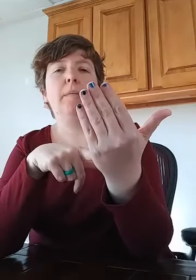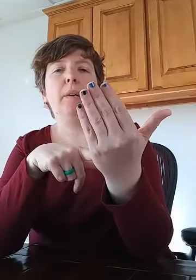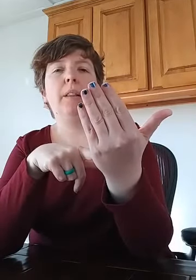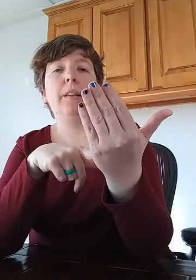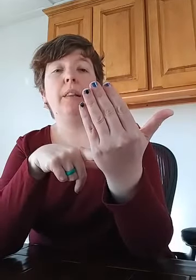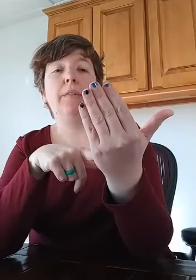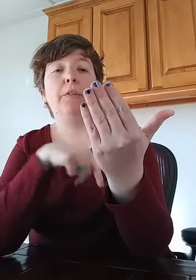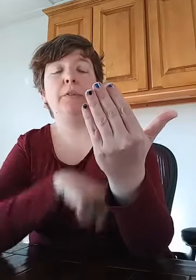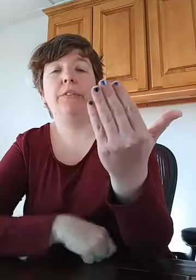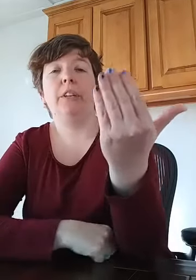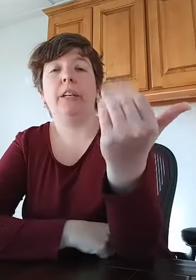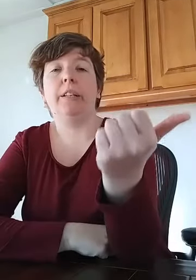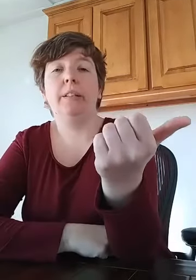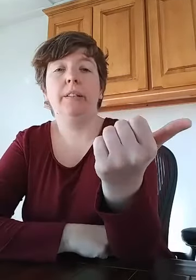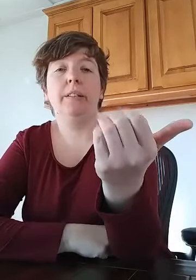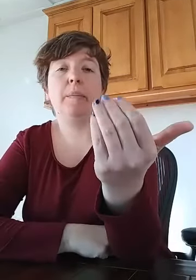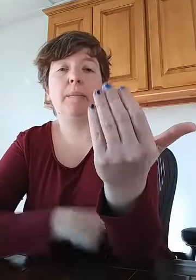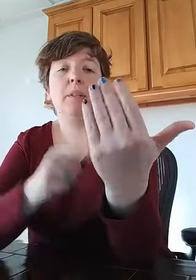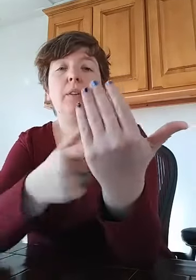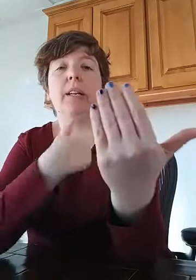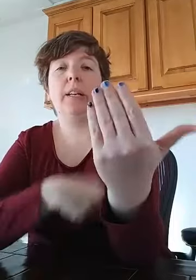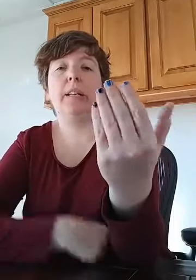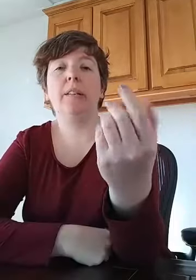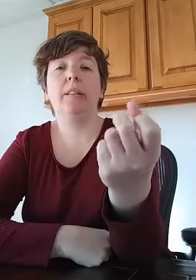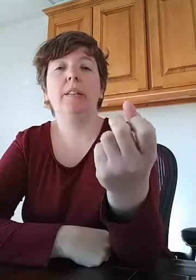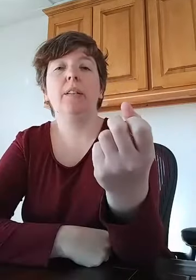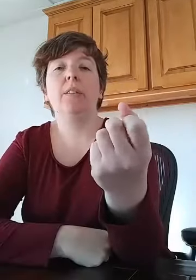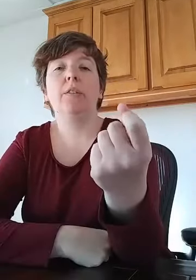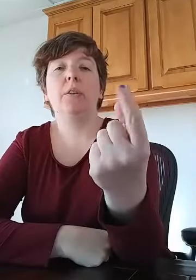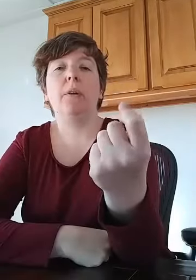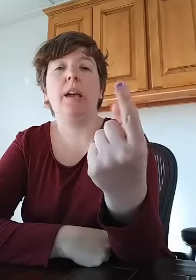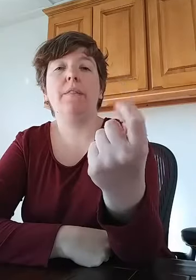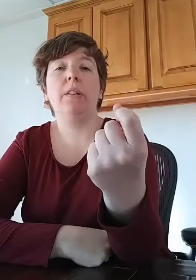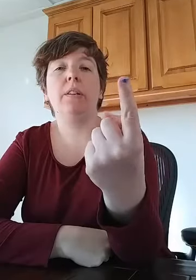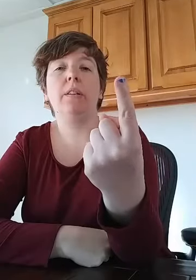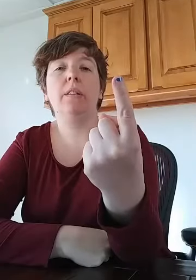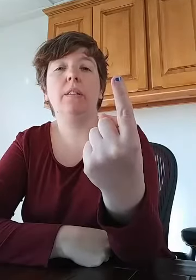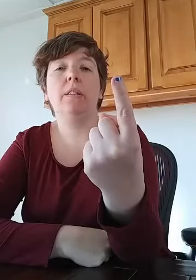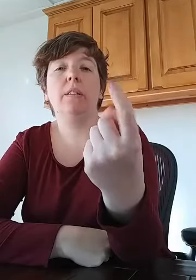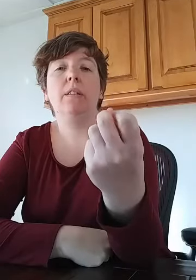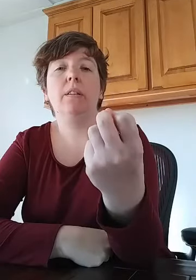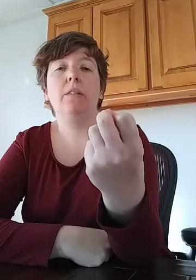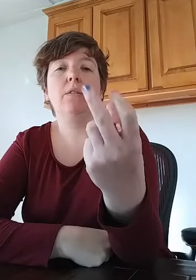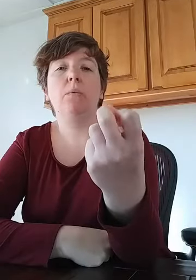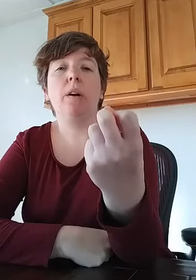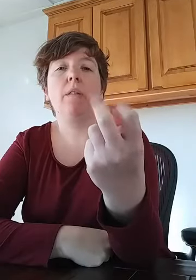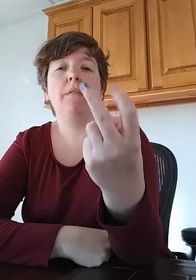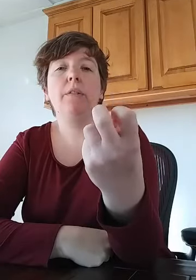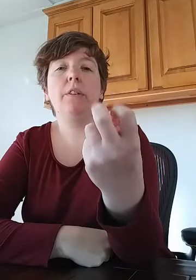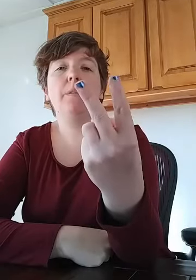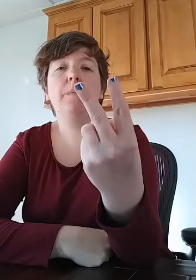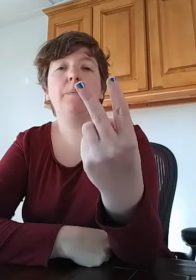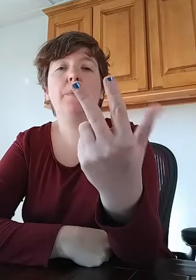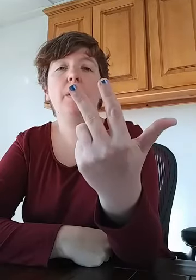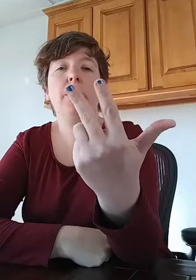and 11 through 15, sometimes they're in. So 11, 12,